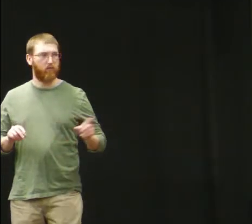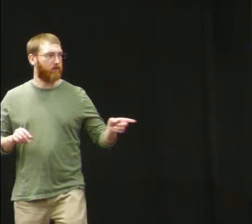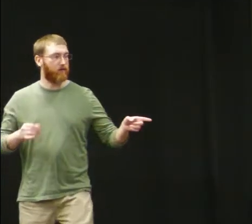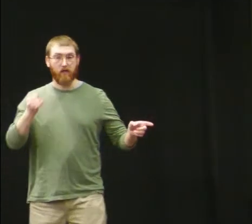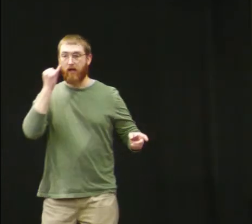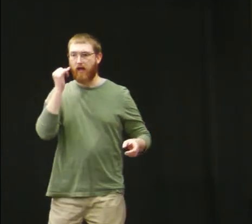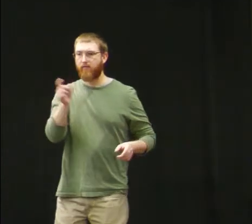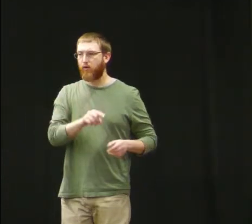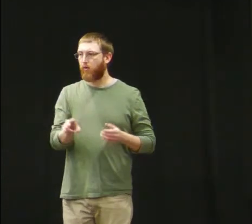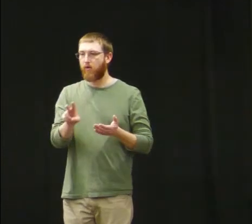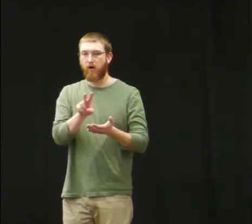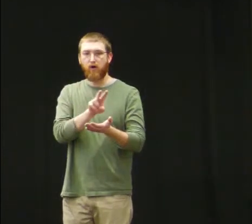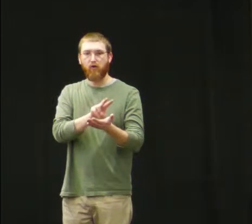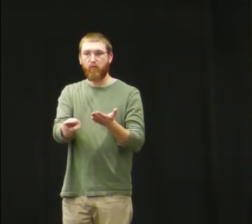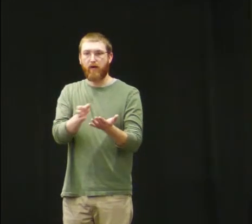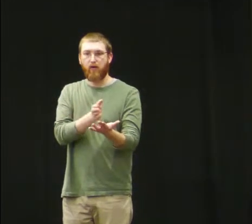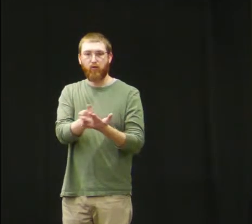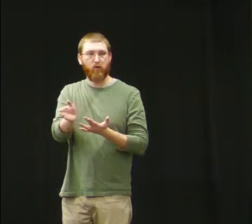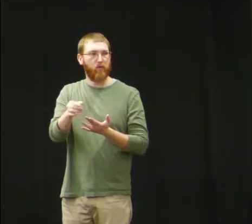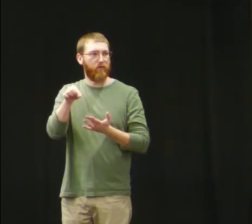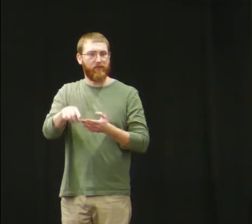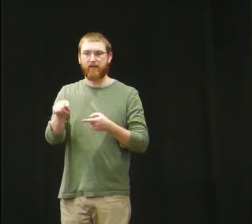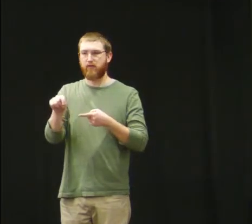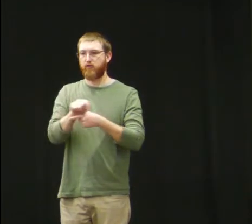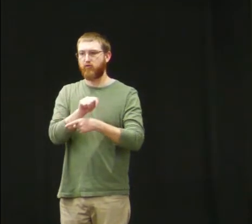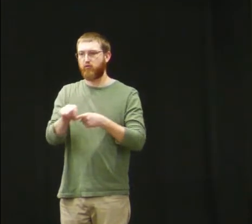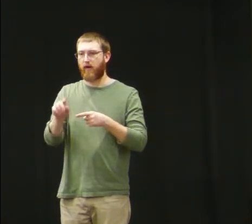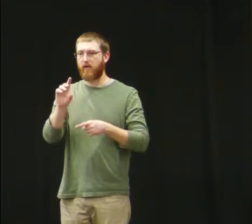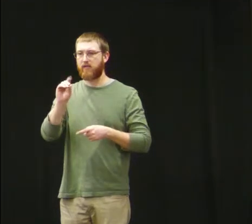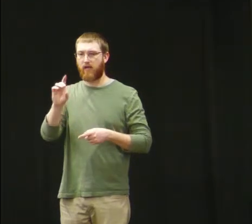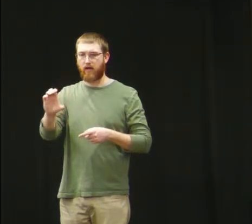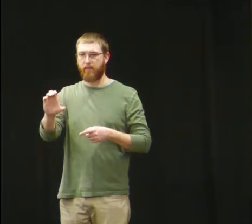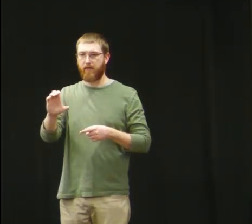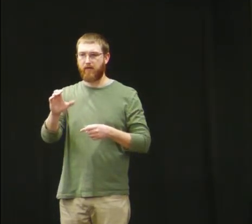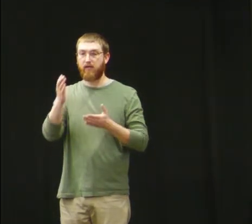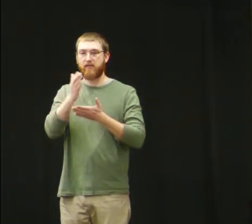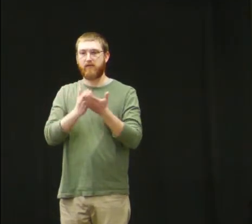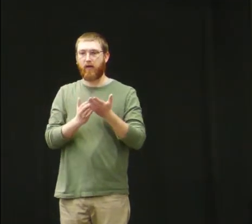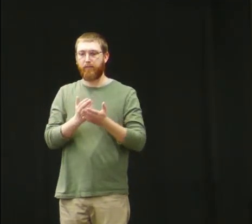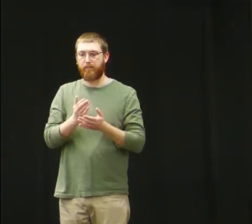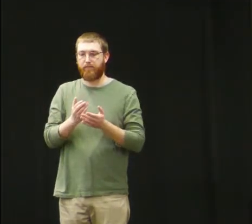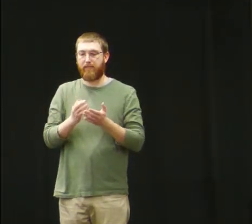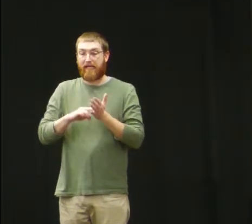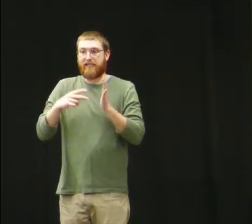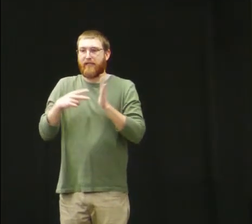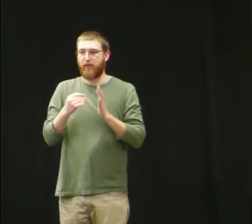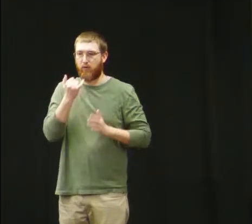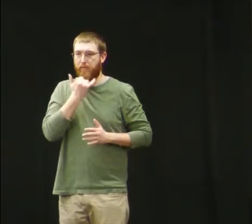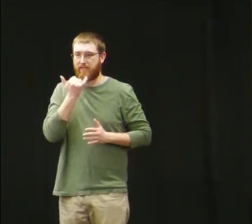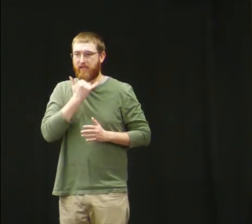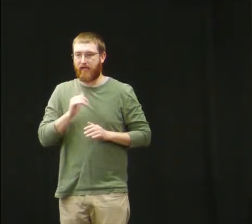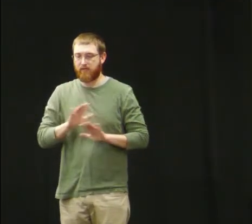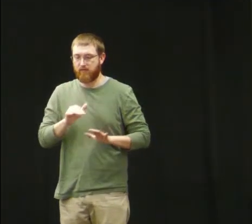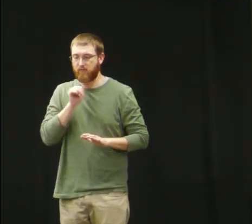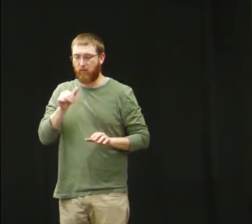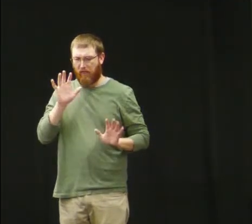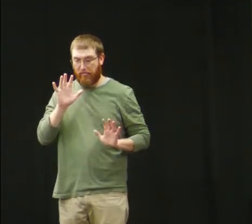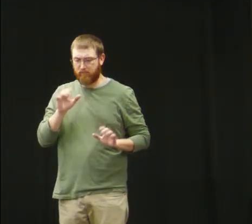case you're looking through it, this is a training document, so there could be some intentional mistakes in the document. So just don't let it trip you